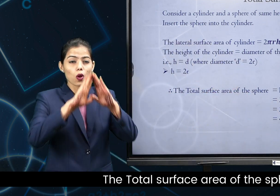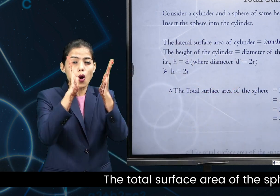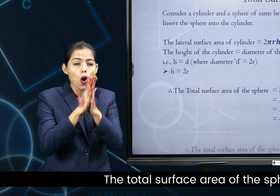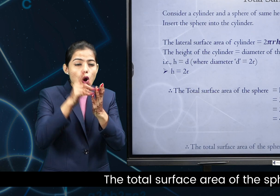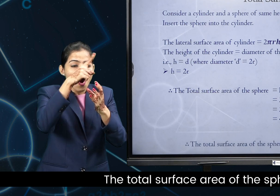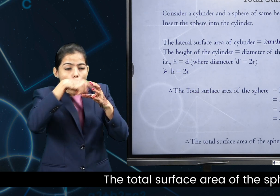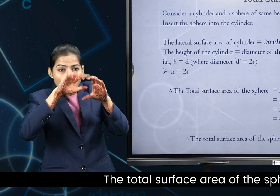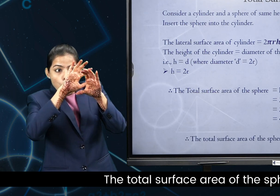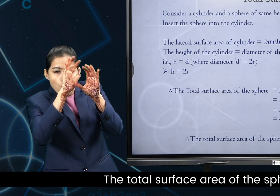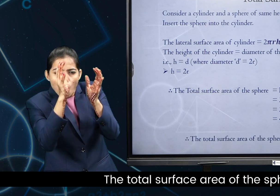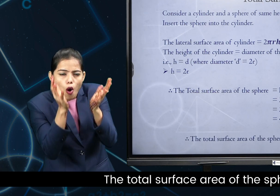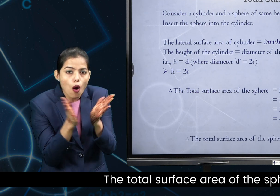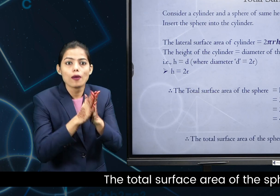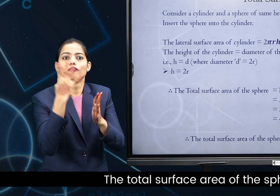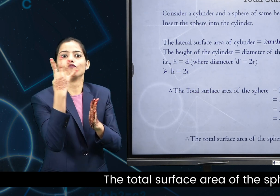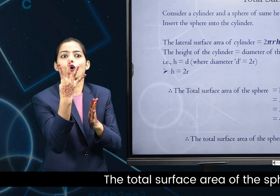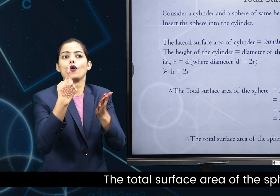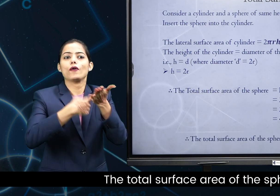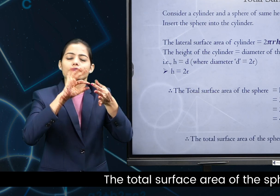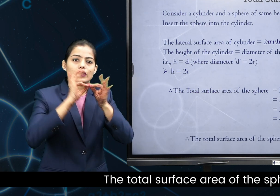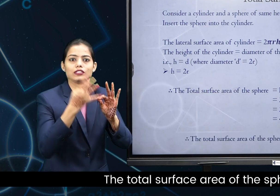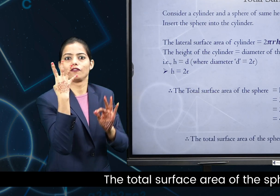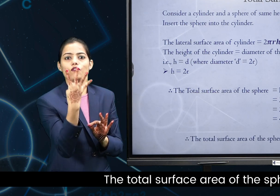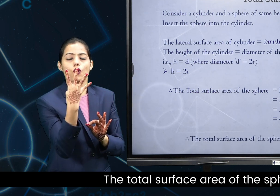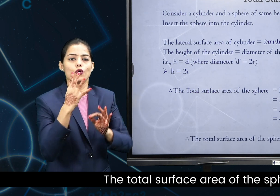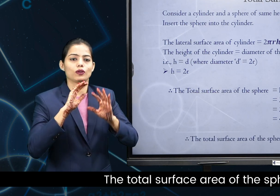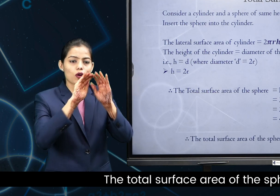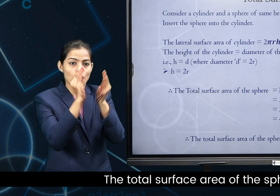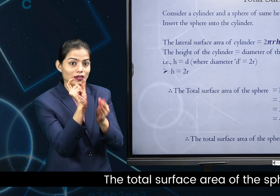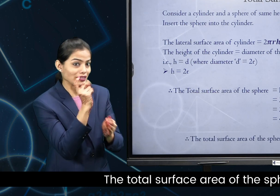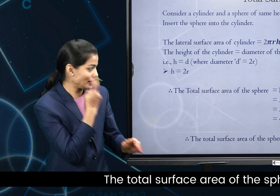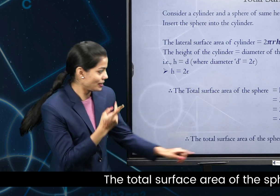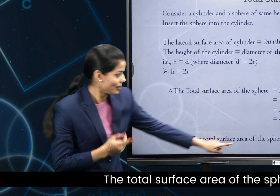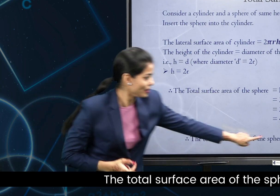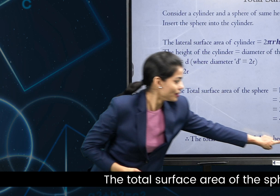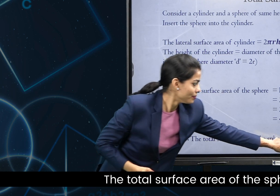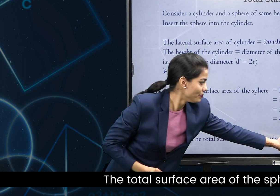The total surface area of the sphere is equal to 4 pi r square.